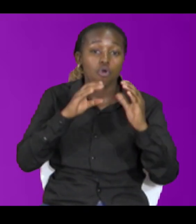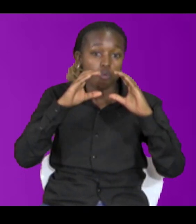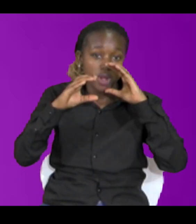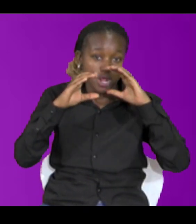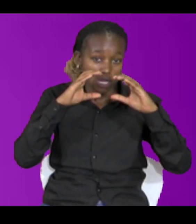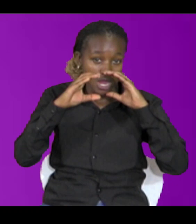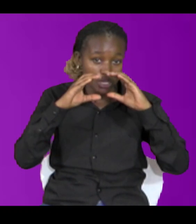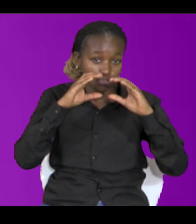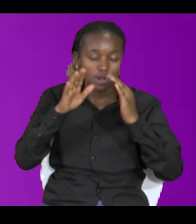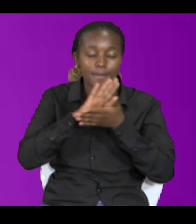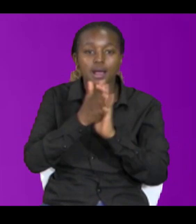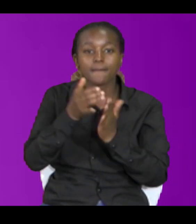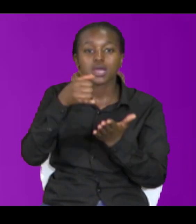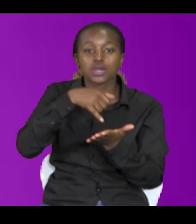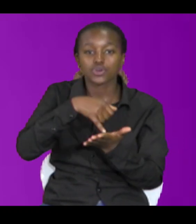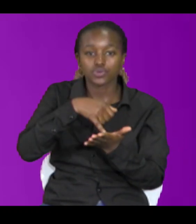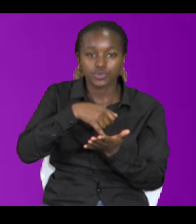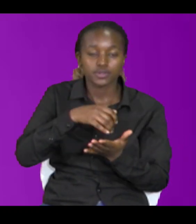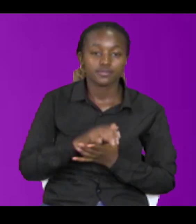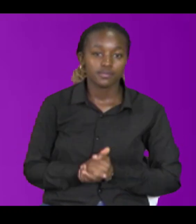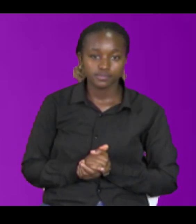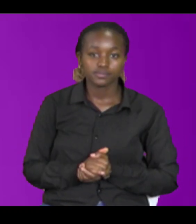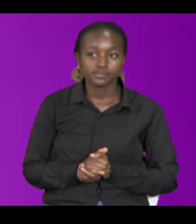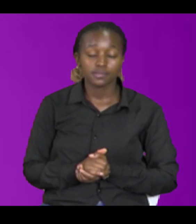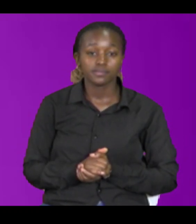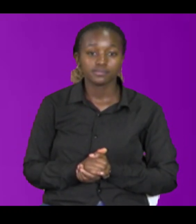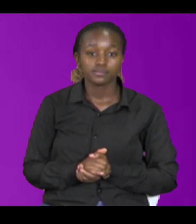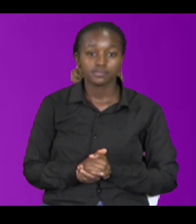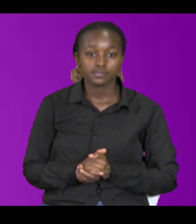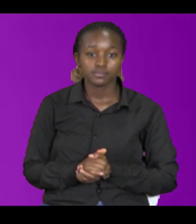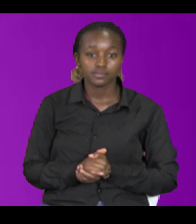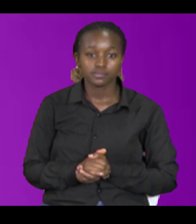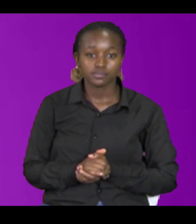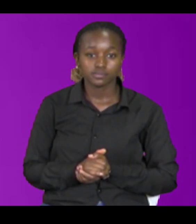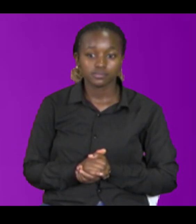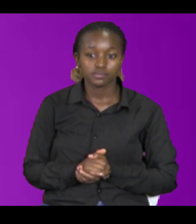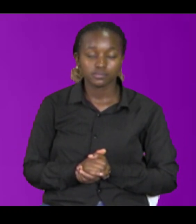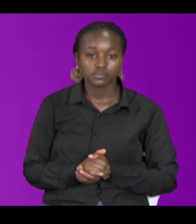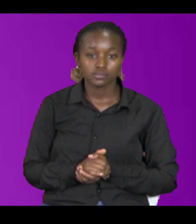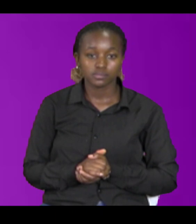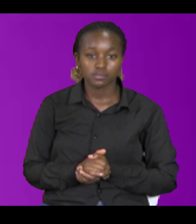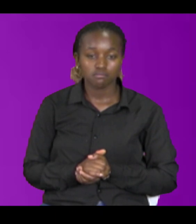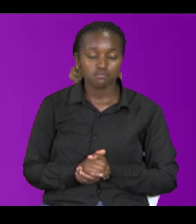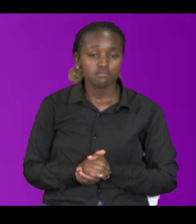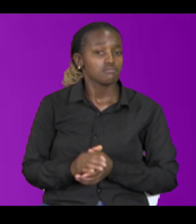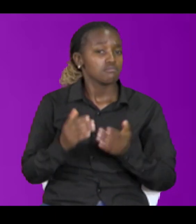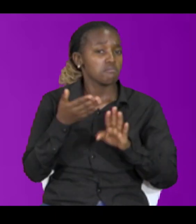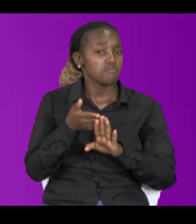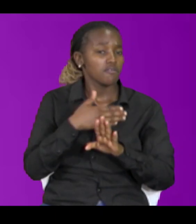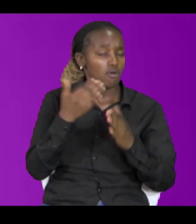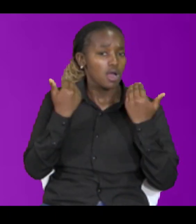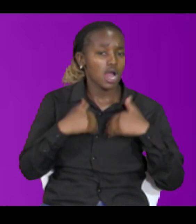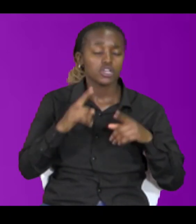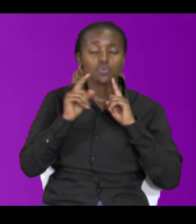is inclusive. And I had mentioned some things that they need to